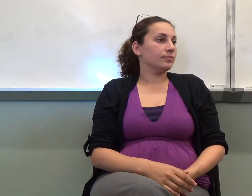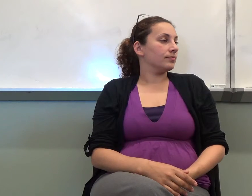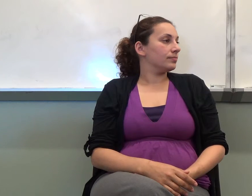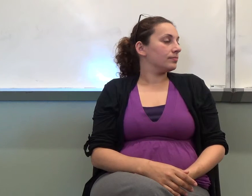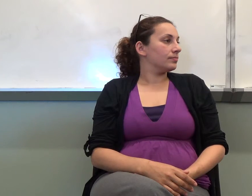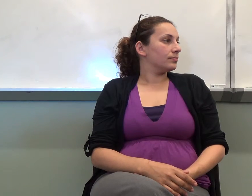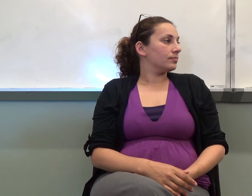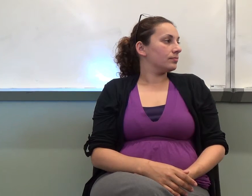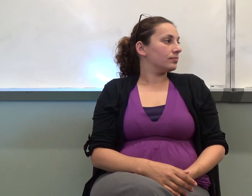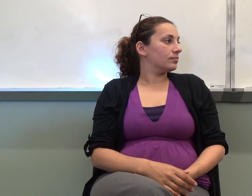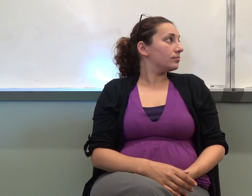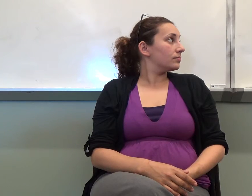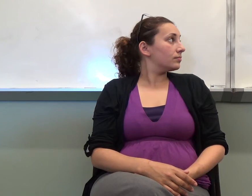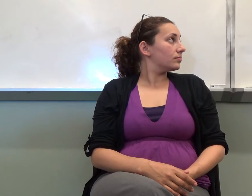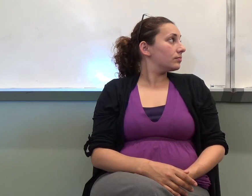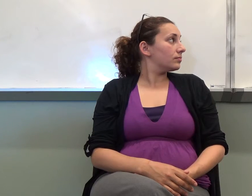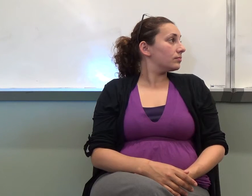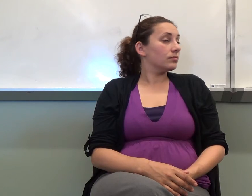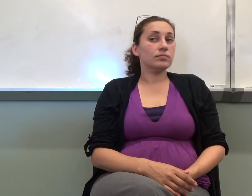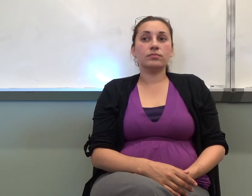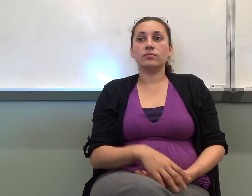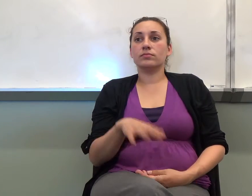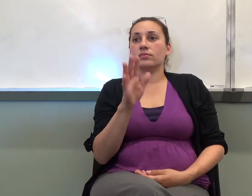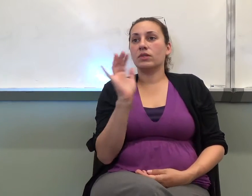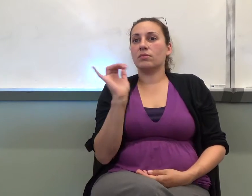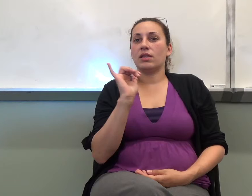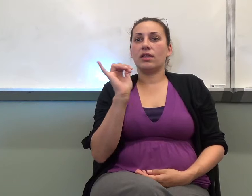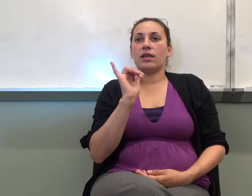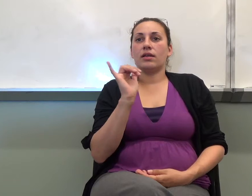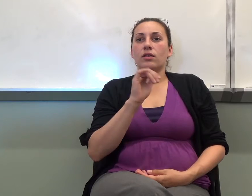So that's going to be the utilities.